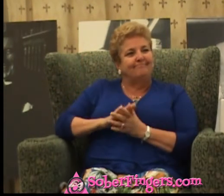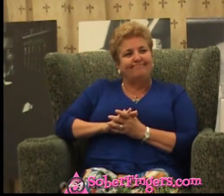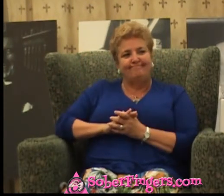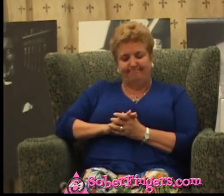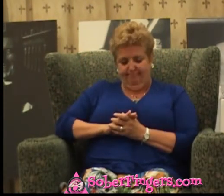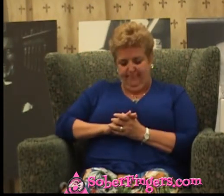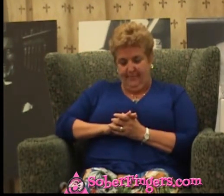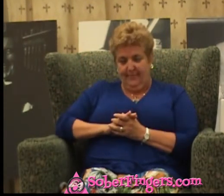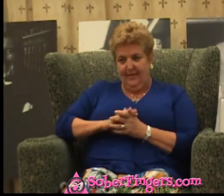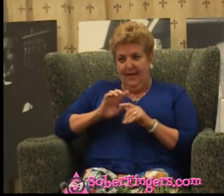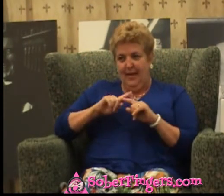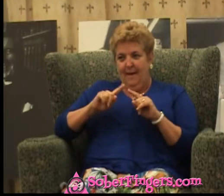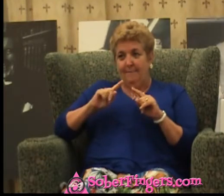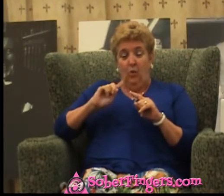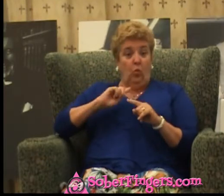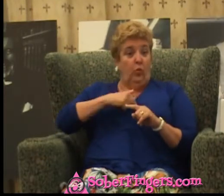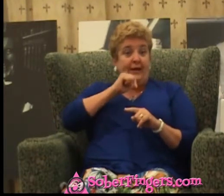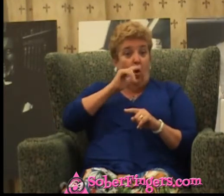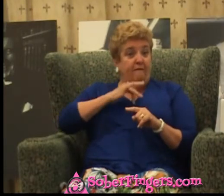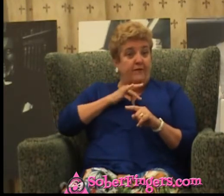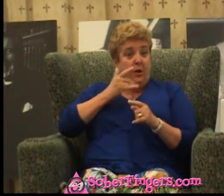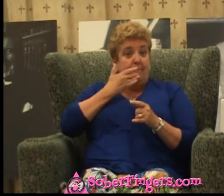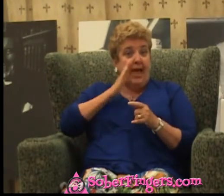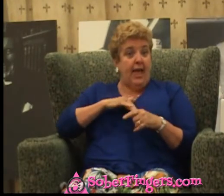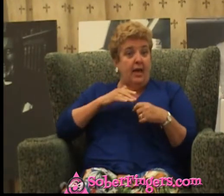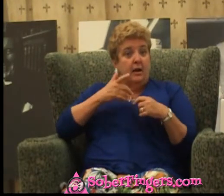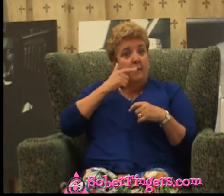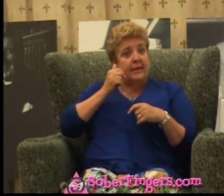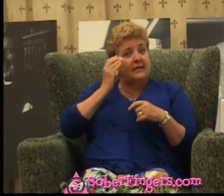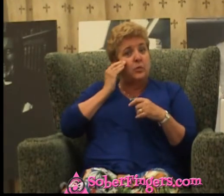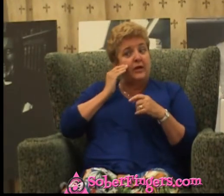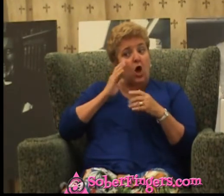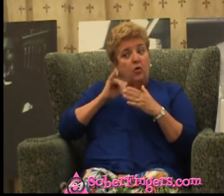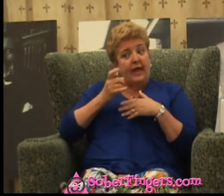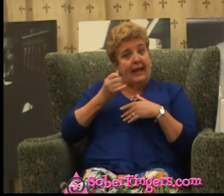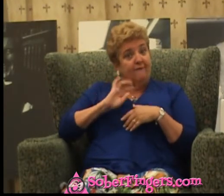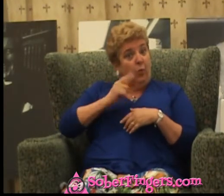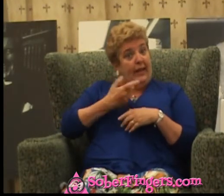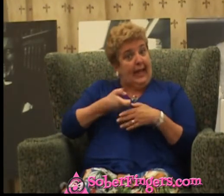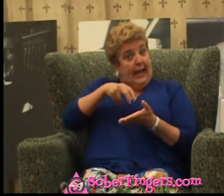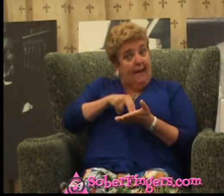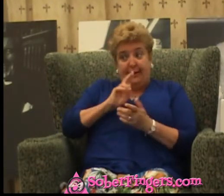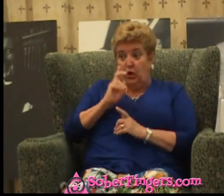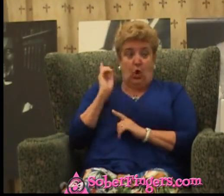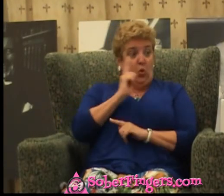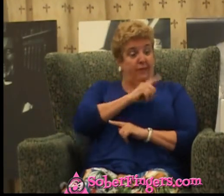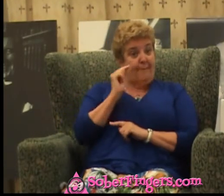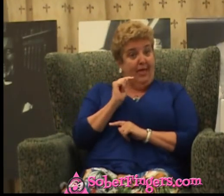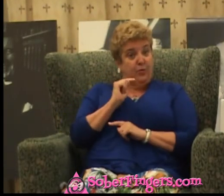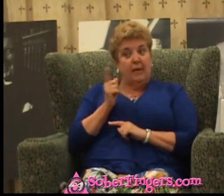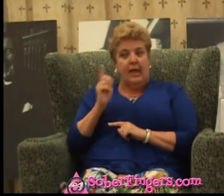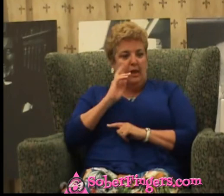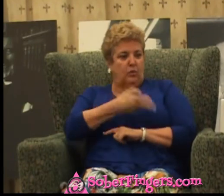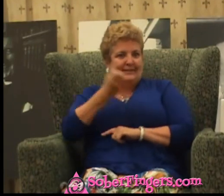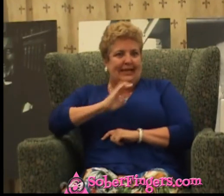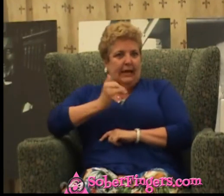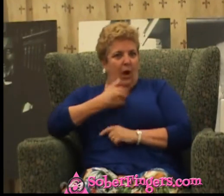But we don't feel bad because we know he'd do that to us. And that's what friends were all about.